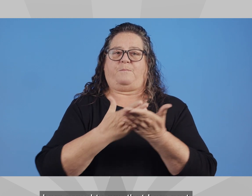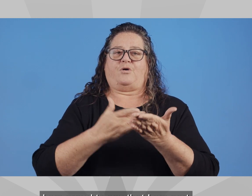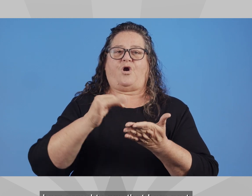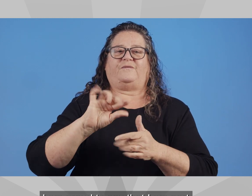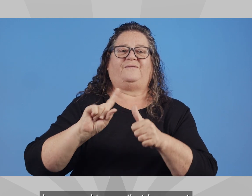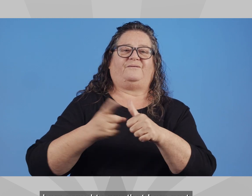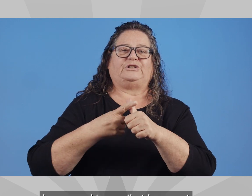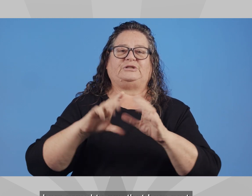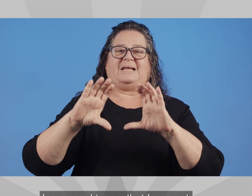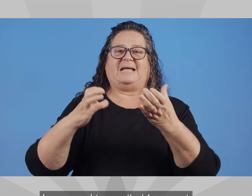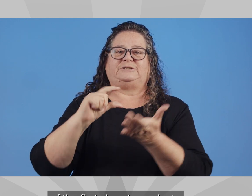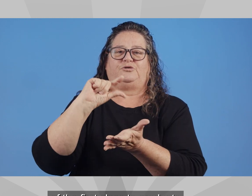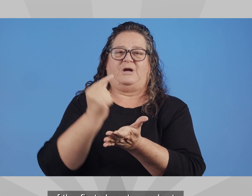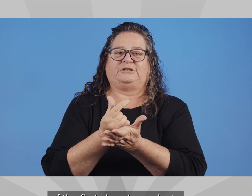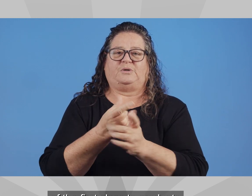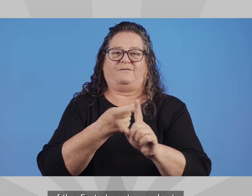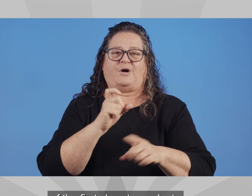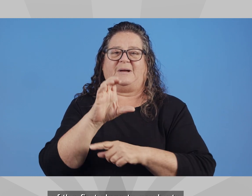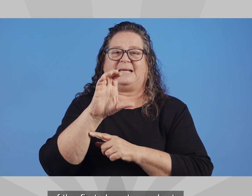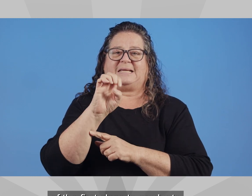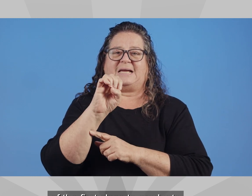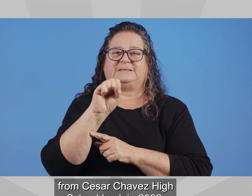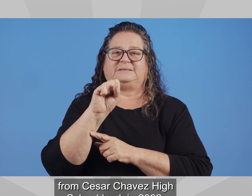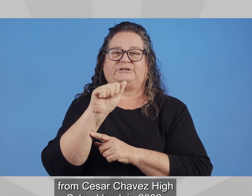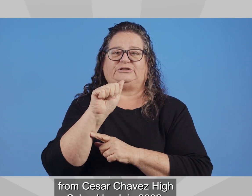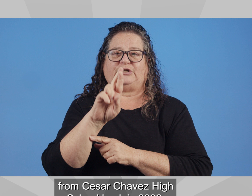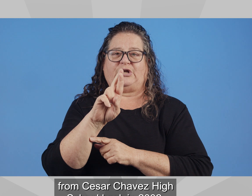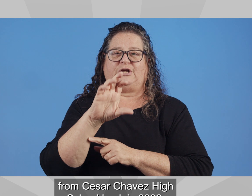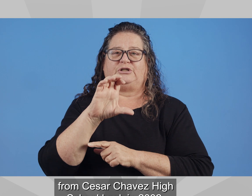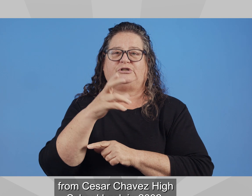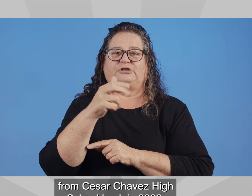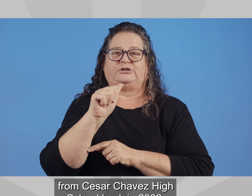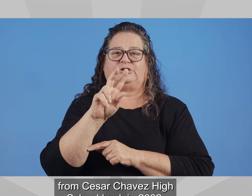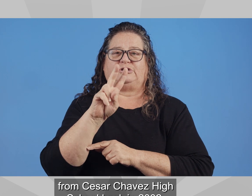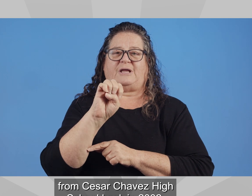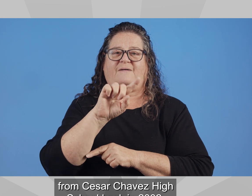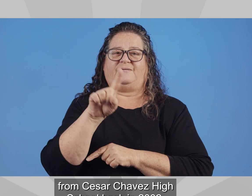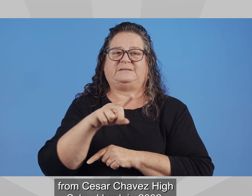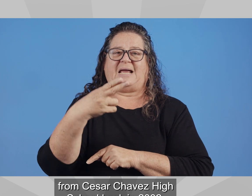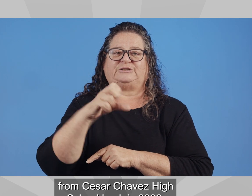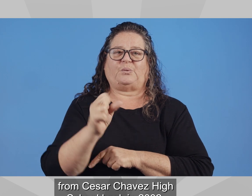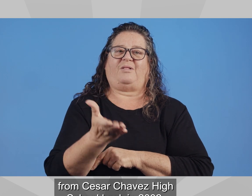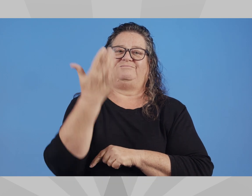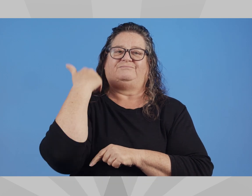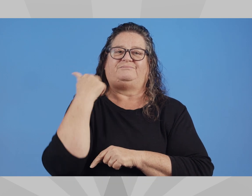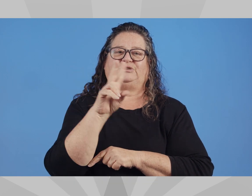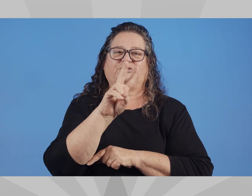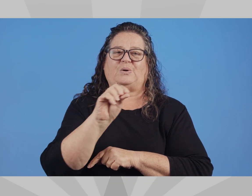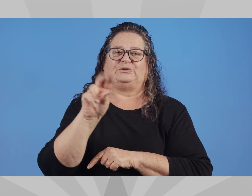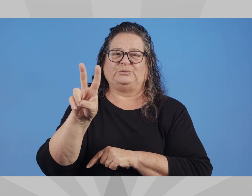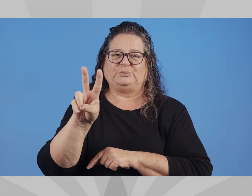I am proud to say that I am part of the first class to graduate from Cesar Chavez High School back in 2002.